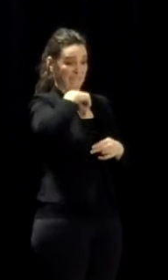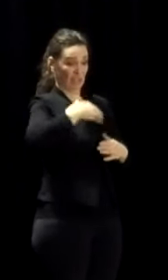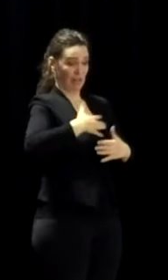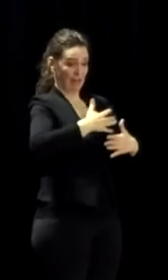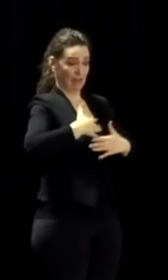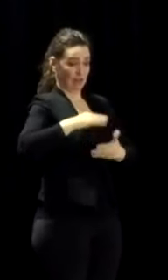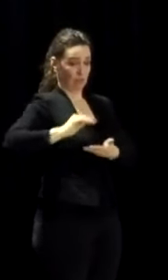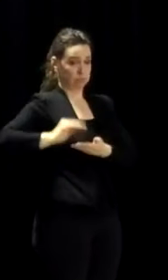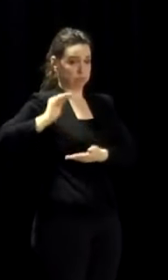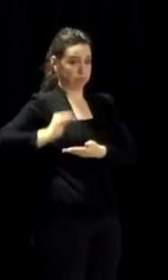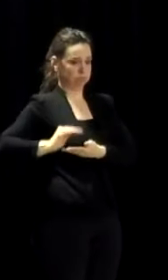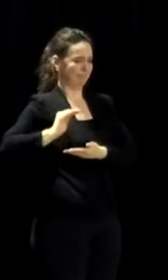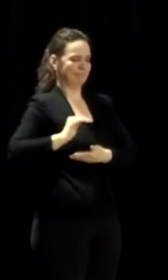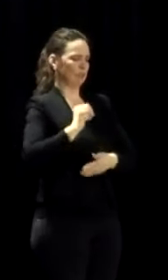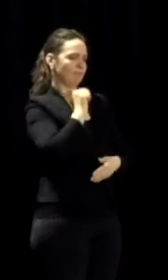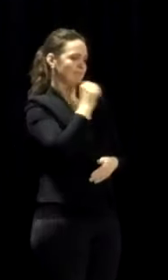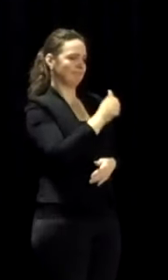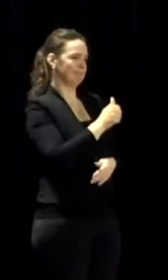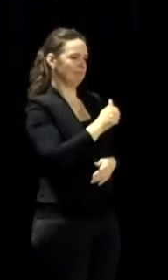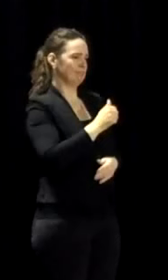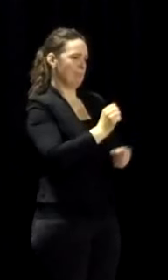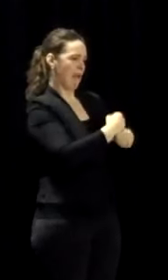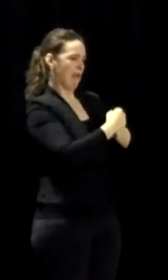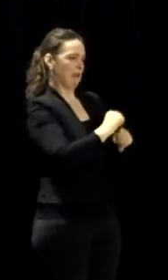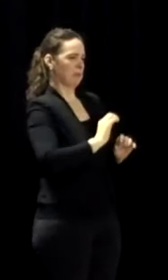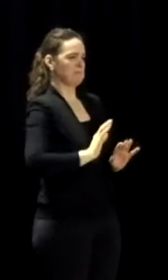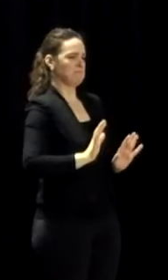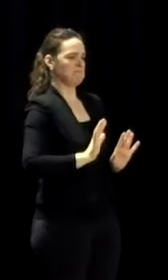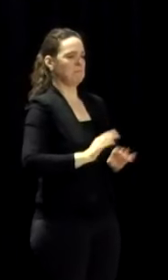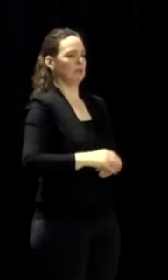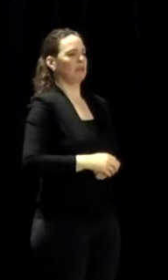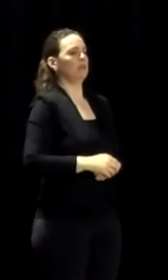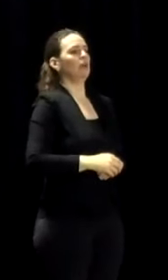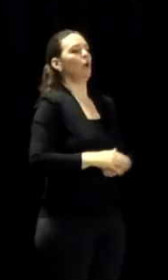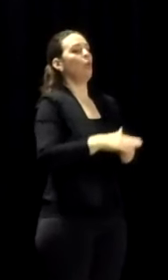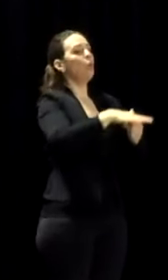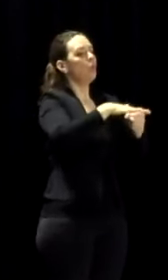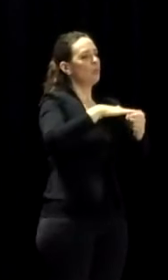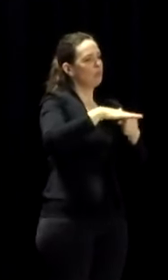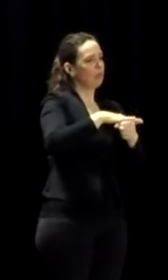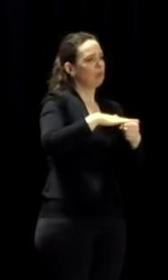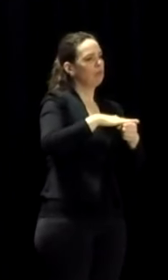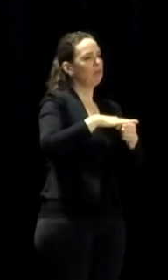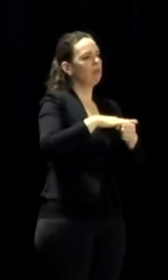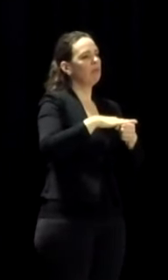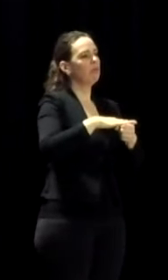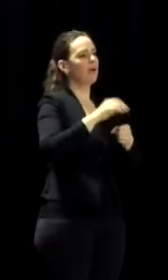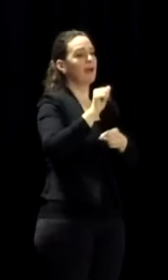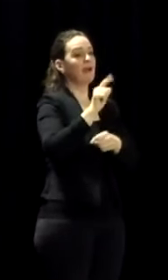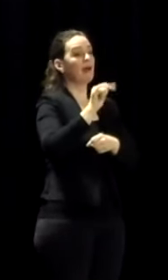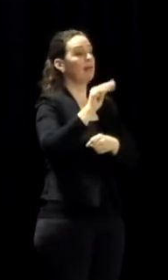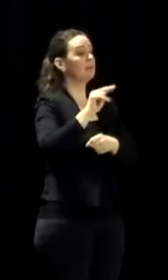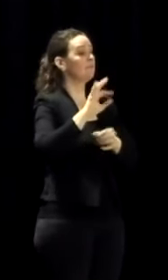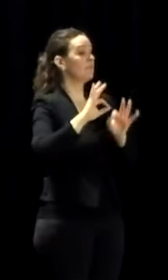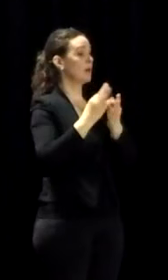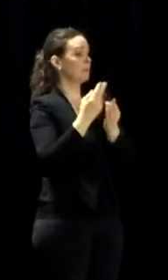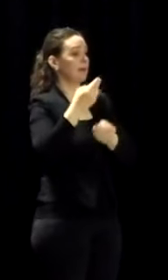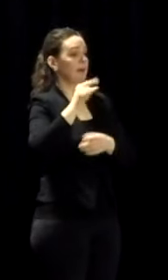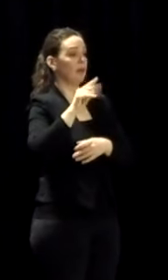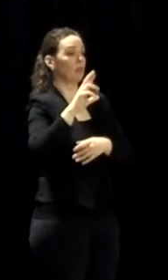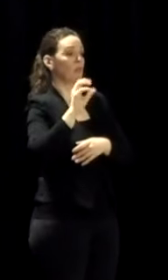but certainly having that relationship with the Allen family and Hillrom in all of their contacts in the